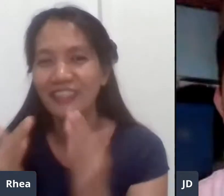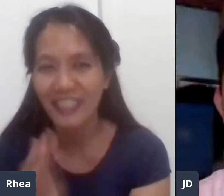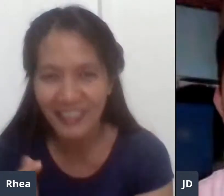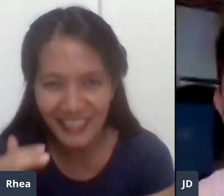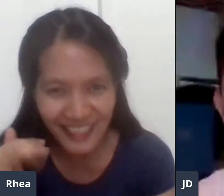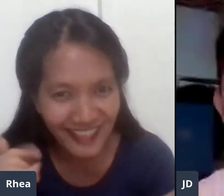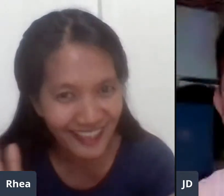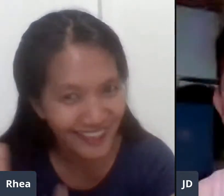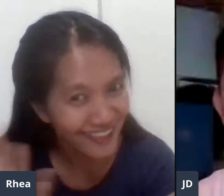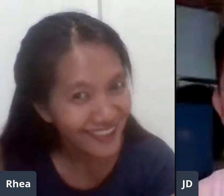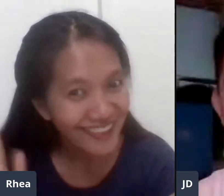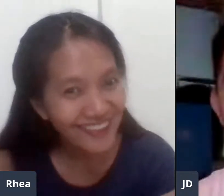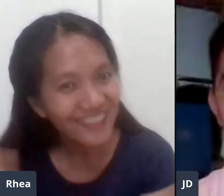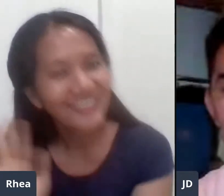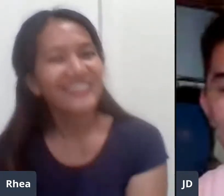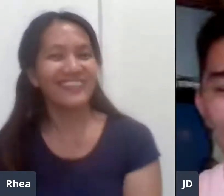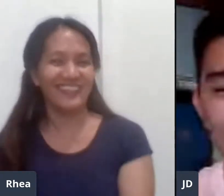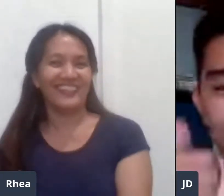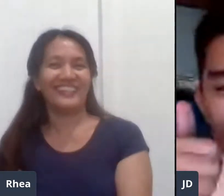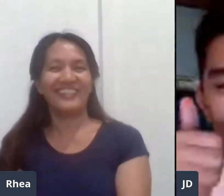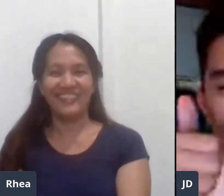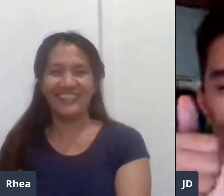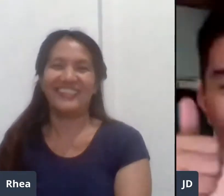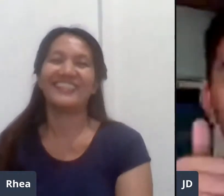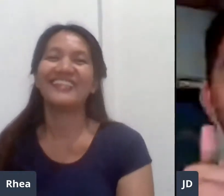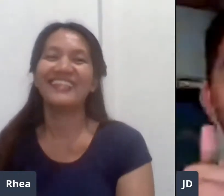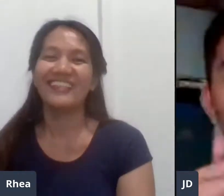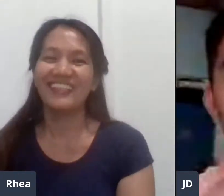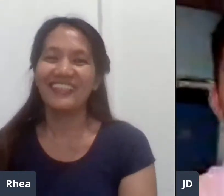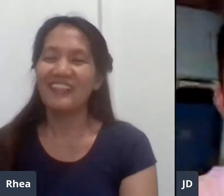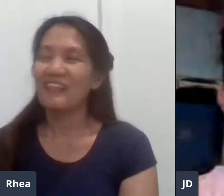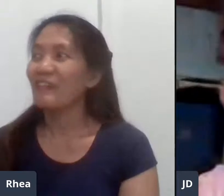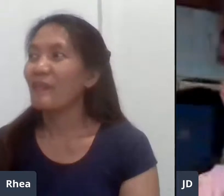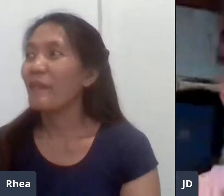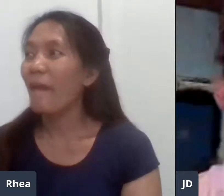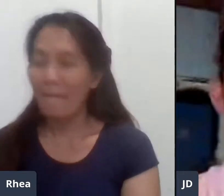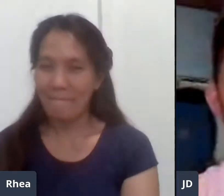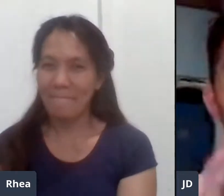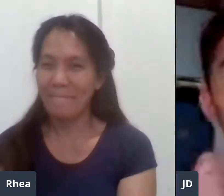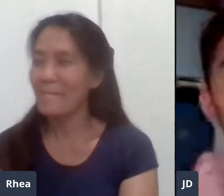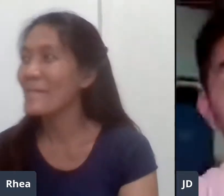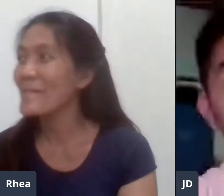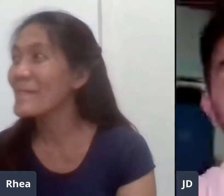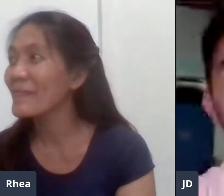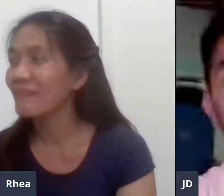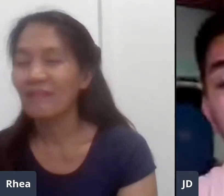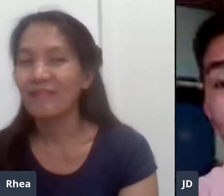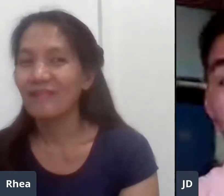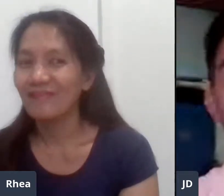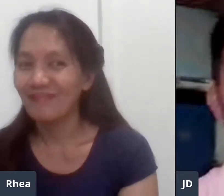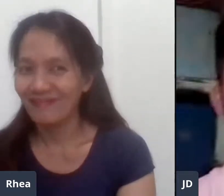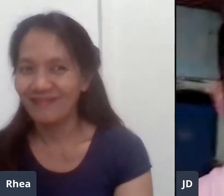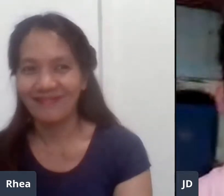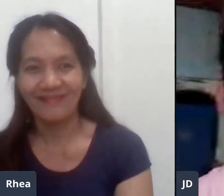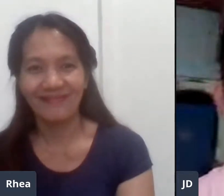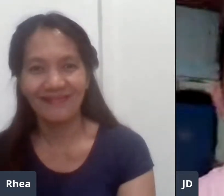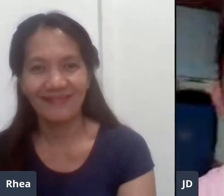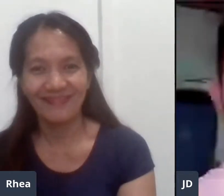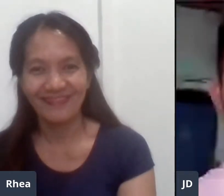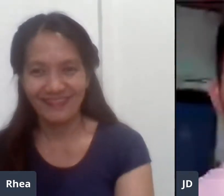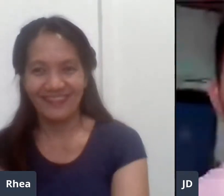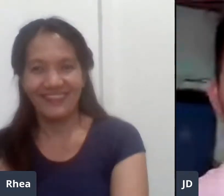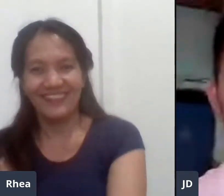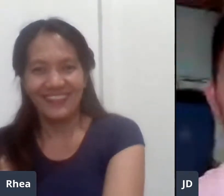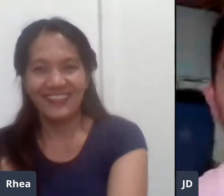brethren, especially in Mandaluyong. Thank you, Sir JD. All right. Thank you, Ma'am Rhea. So, thank you then, Ma'am Jeline. And thank you for all the viewers